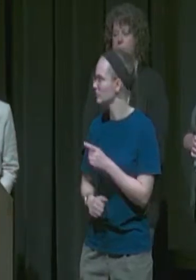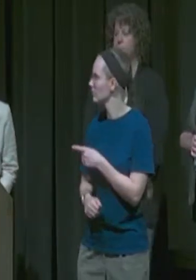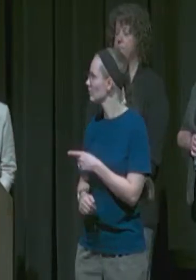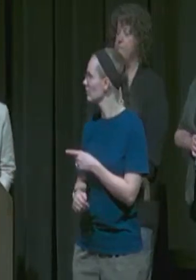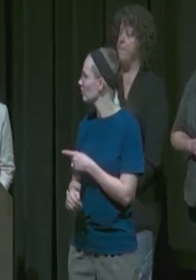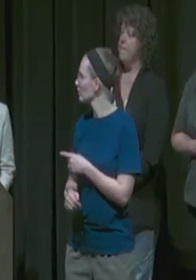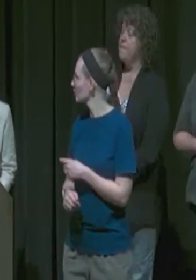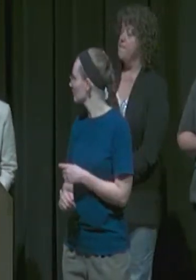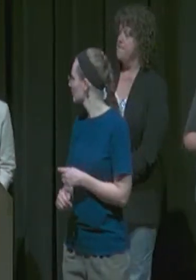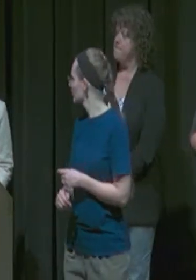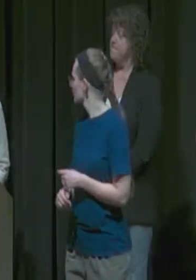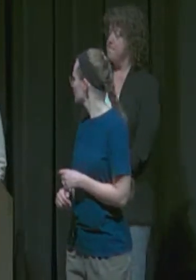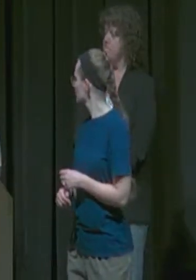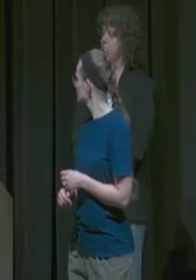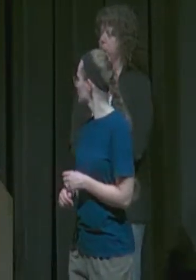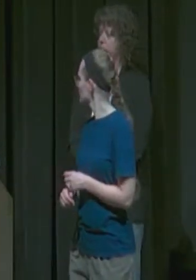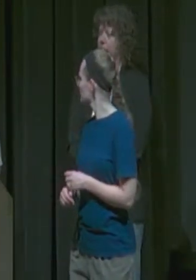whole,